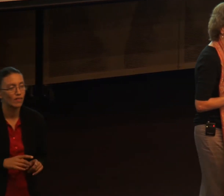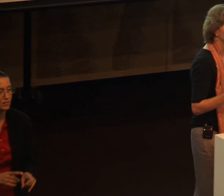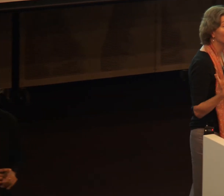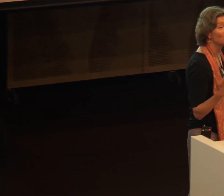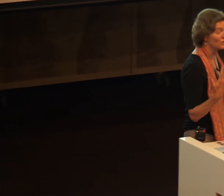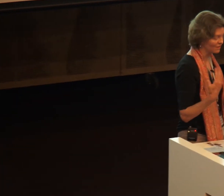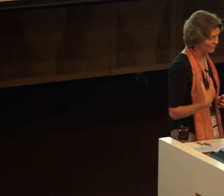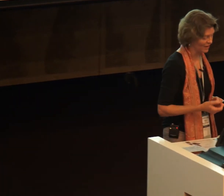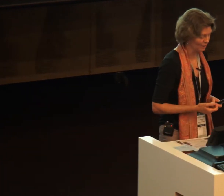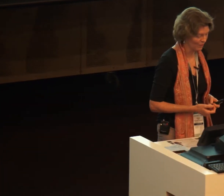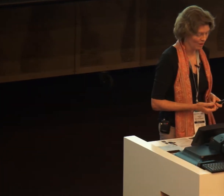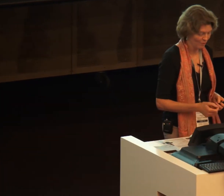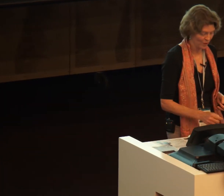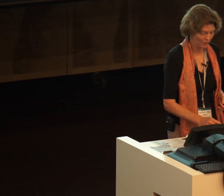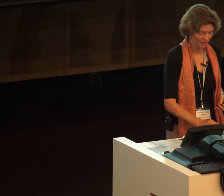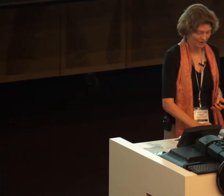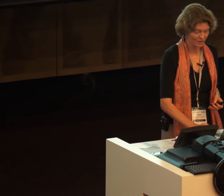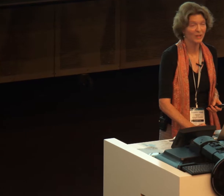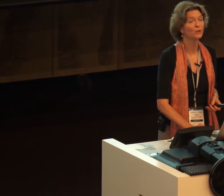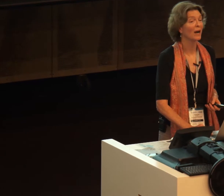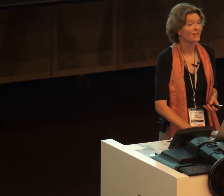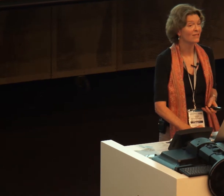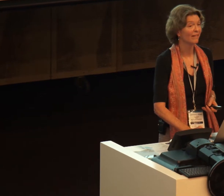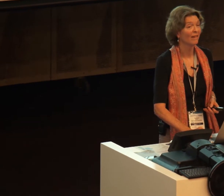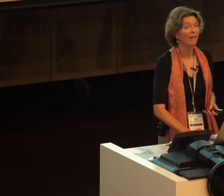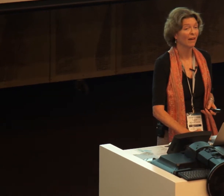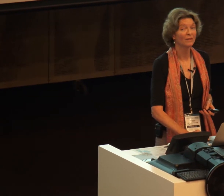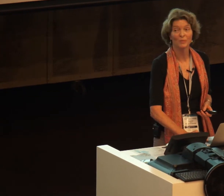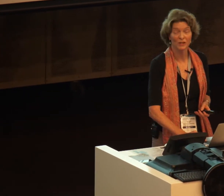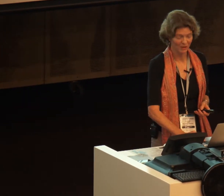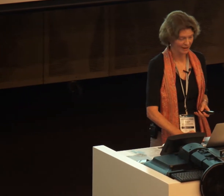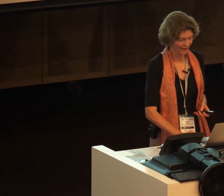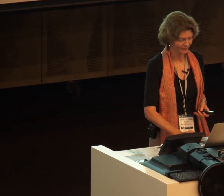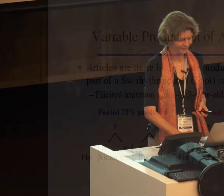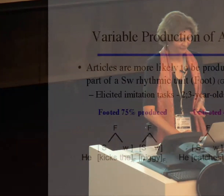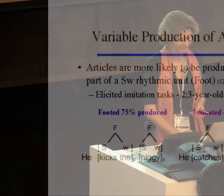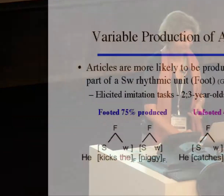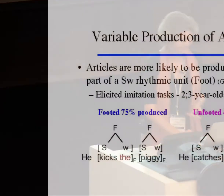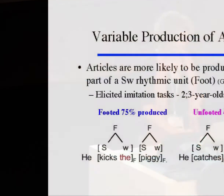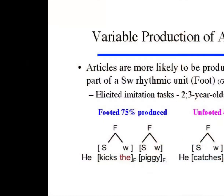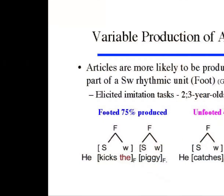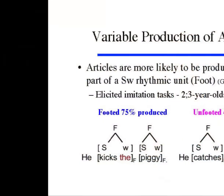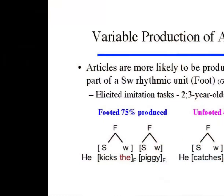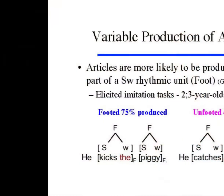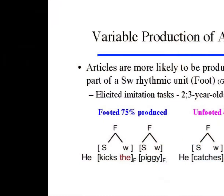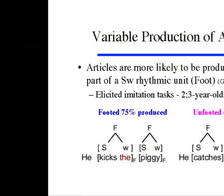and probably issues of both speech processing and speech planning.